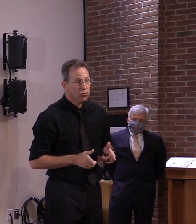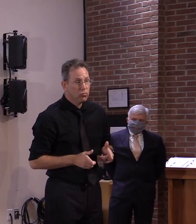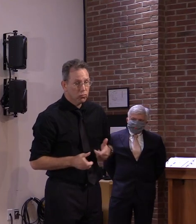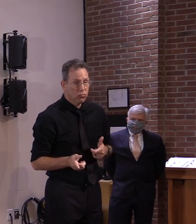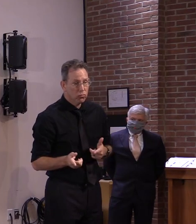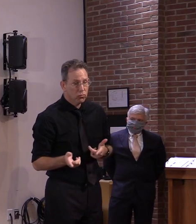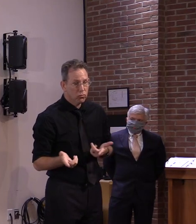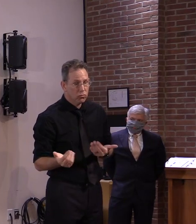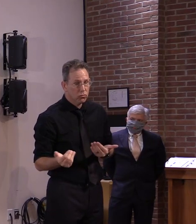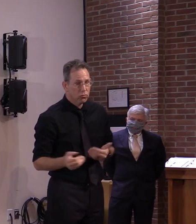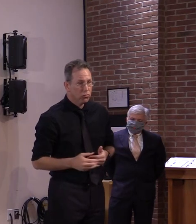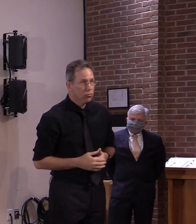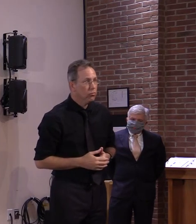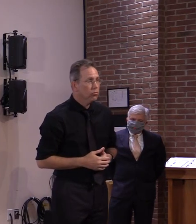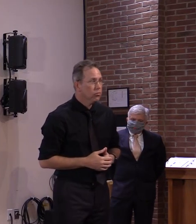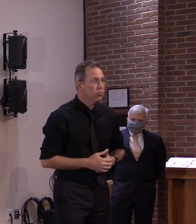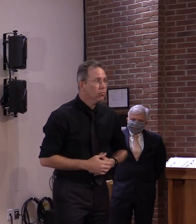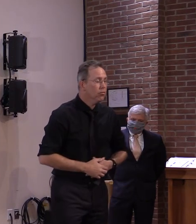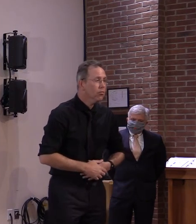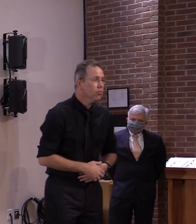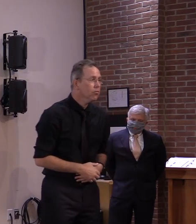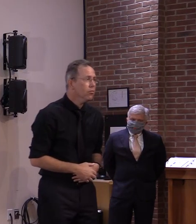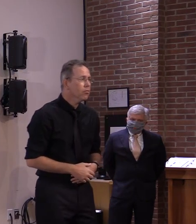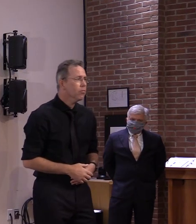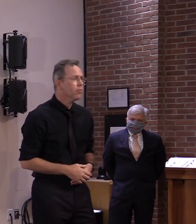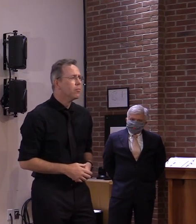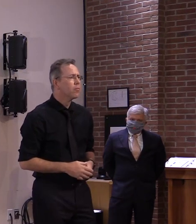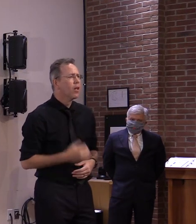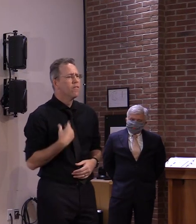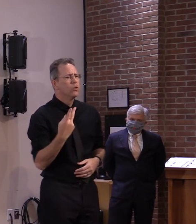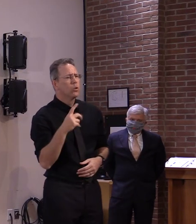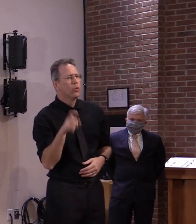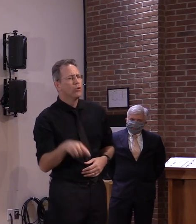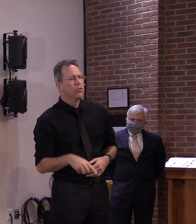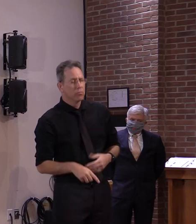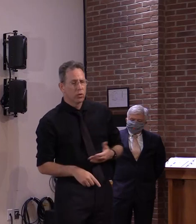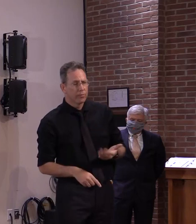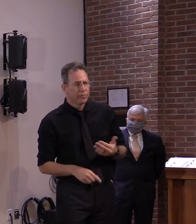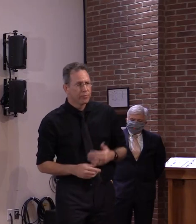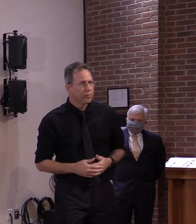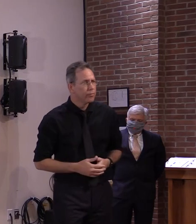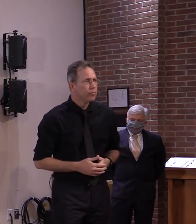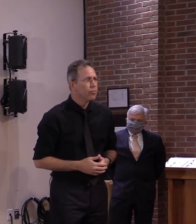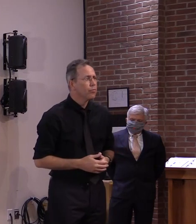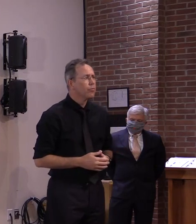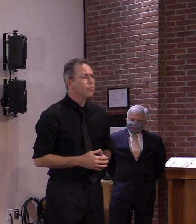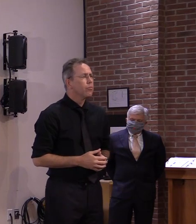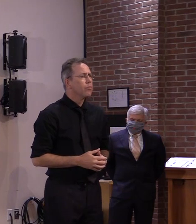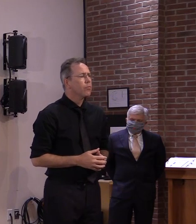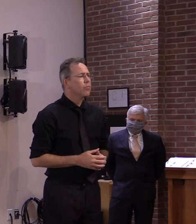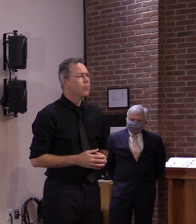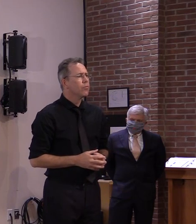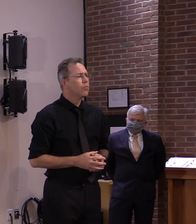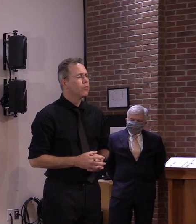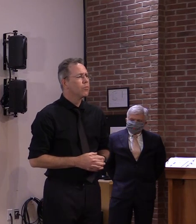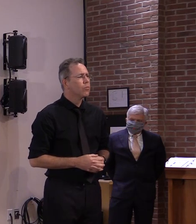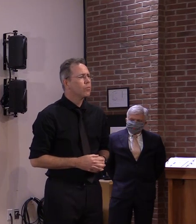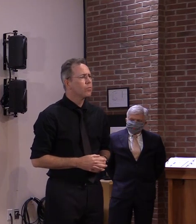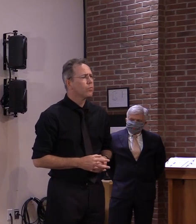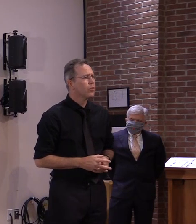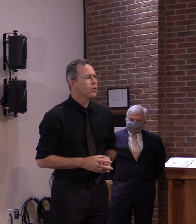Hello. I have two questions, both that came from other people. One from a restaurant